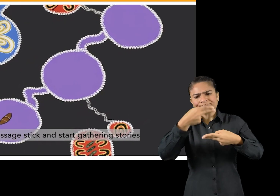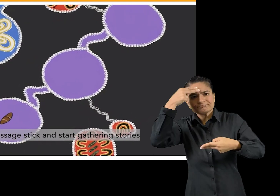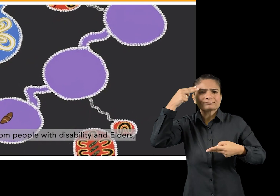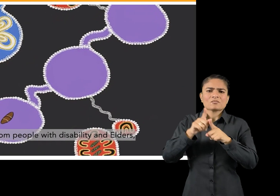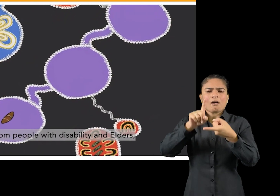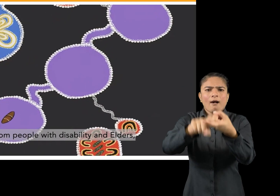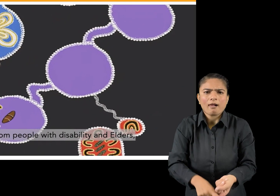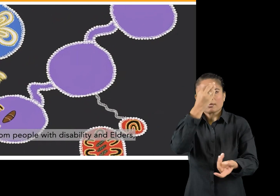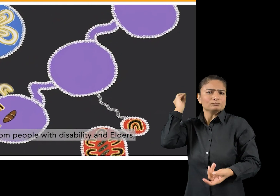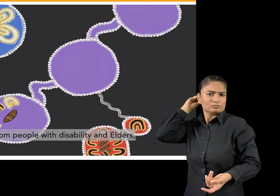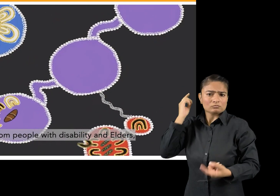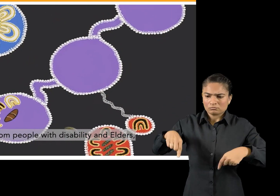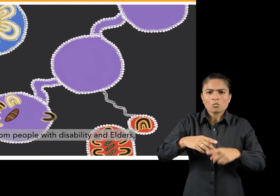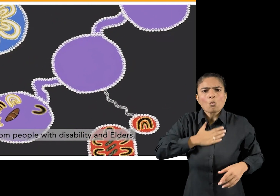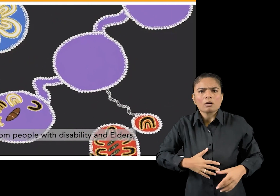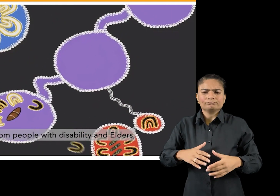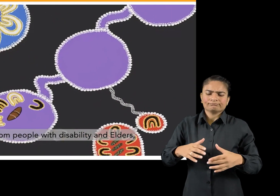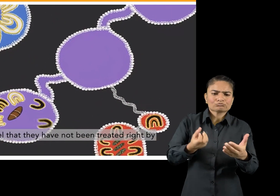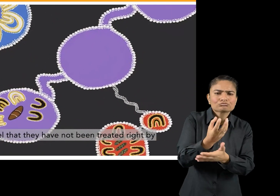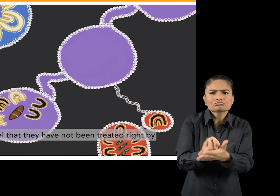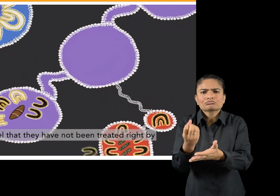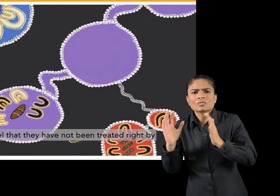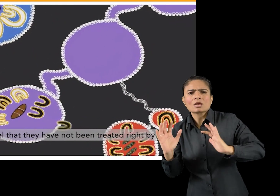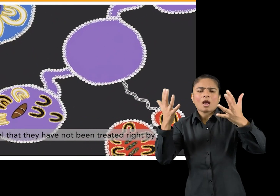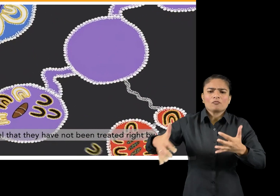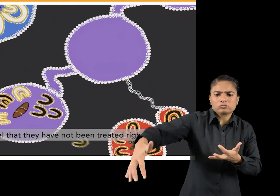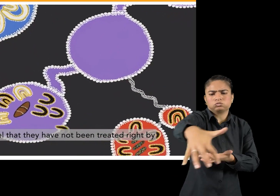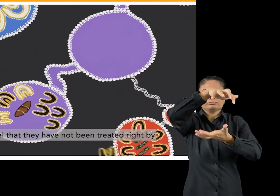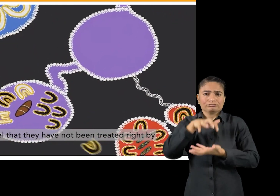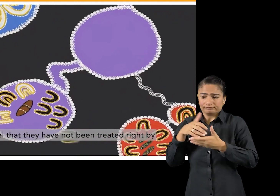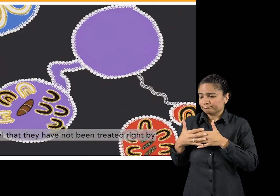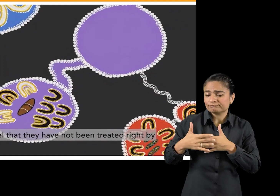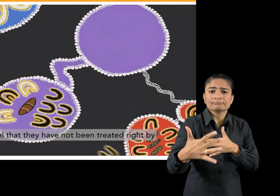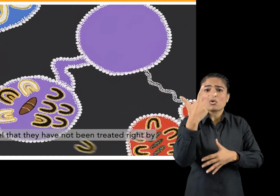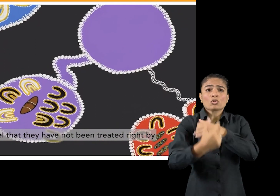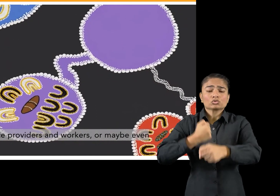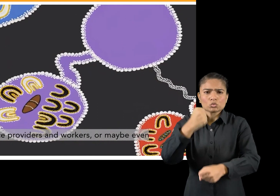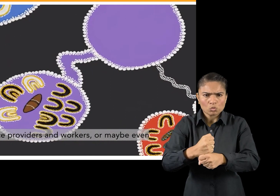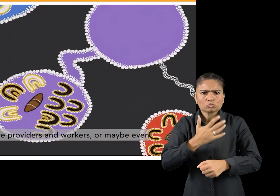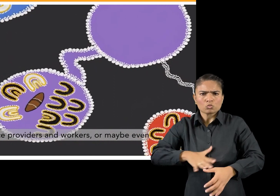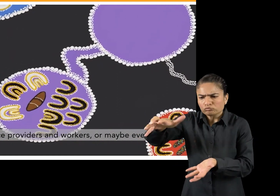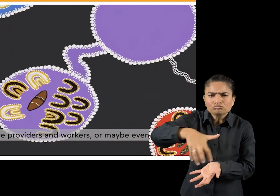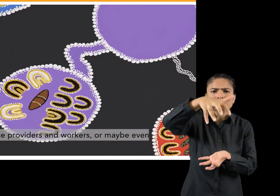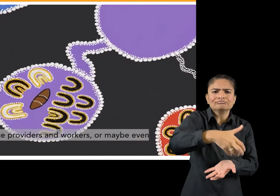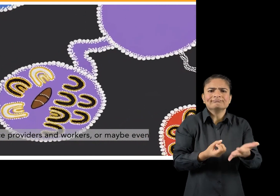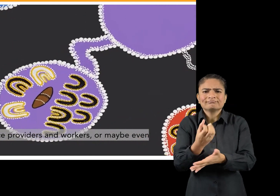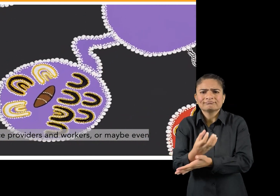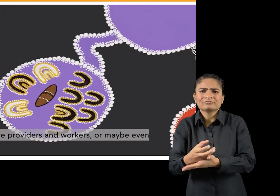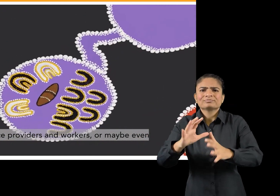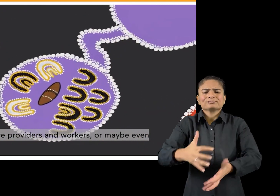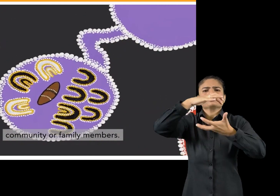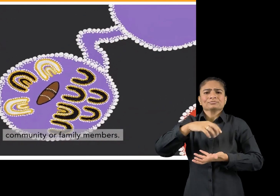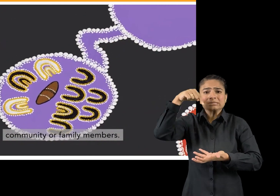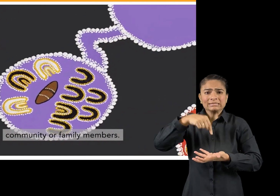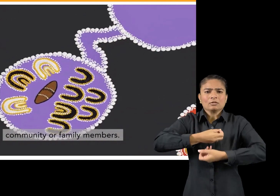gathering stories from people with disability and elders who feel that they have not been treated right by service providers and workers, or